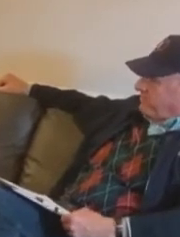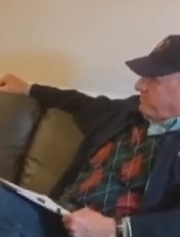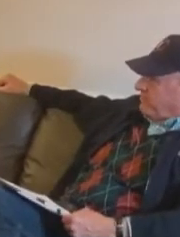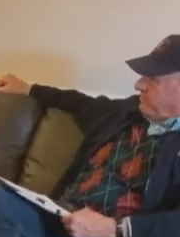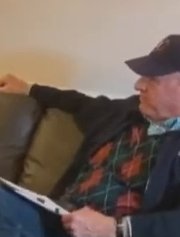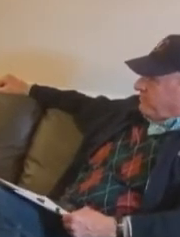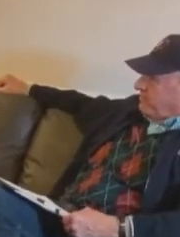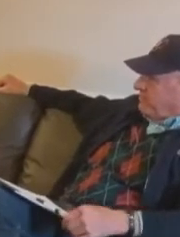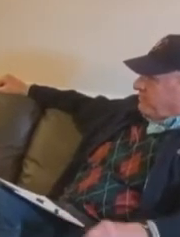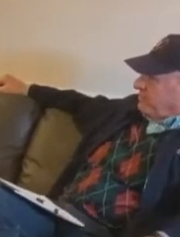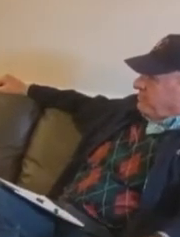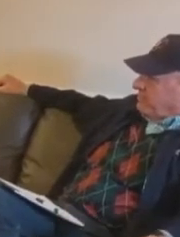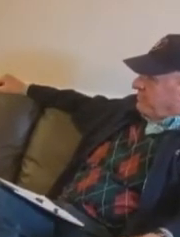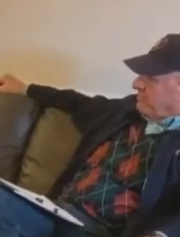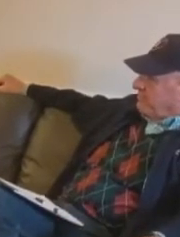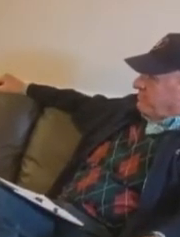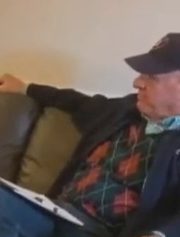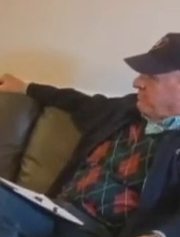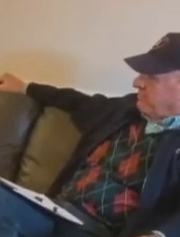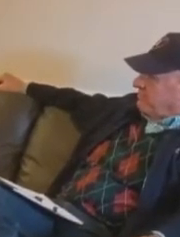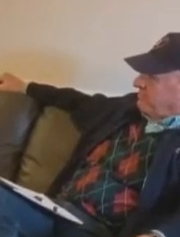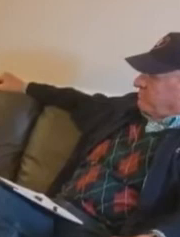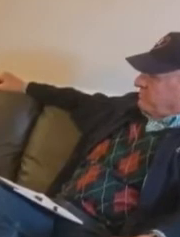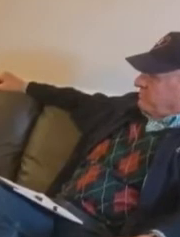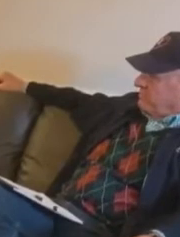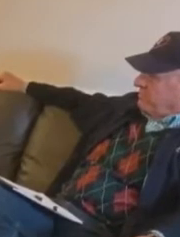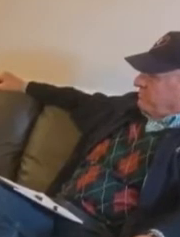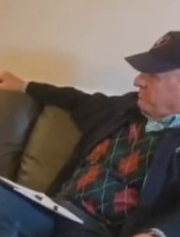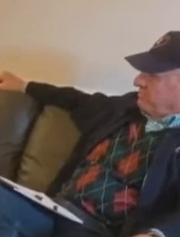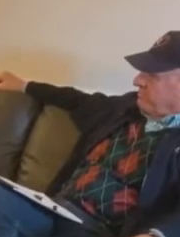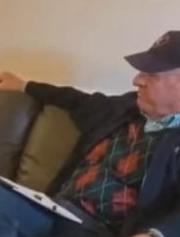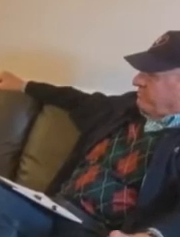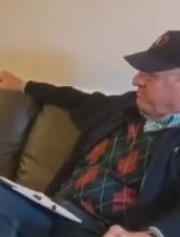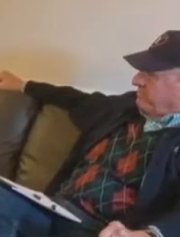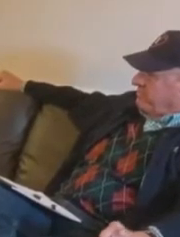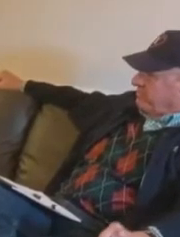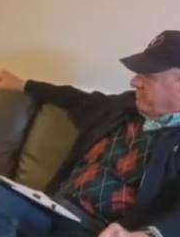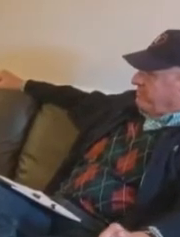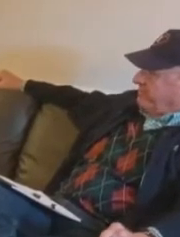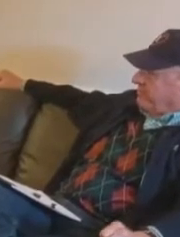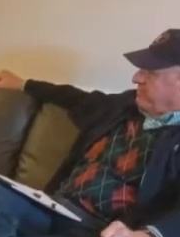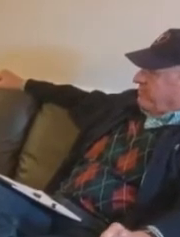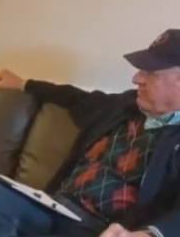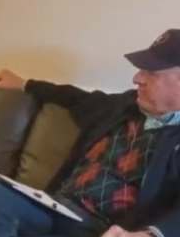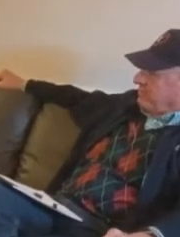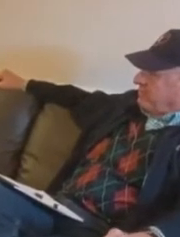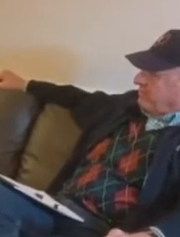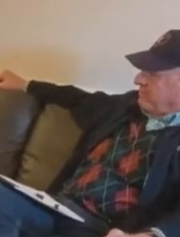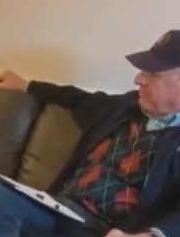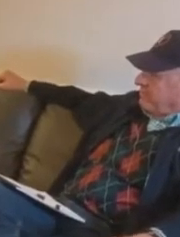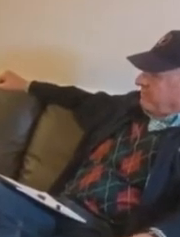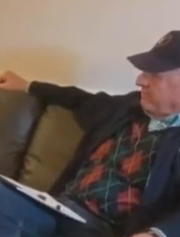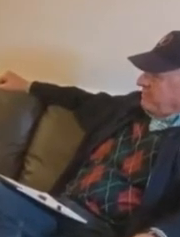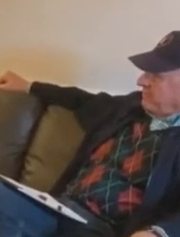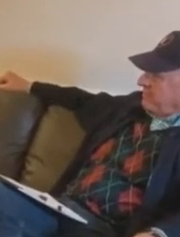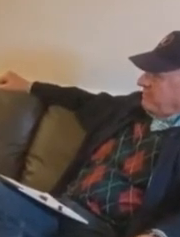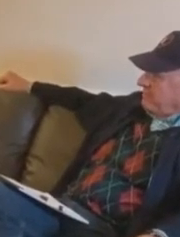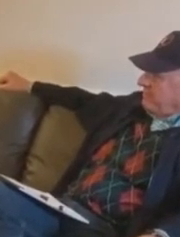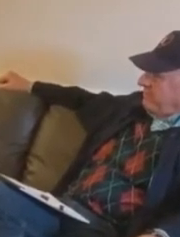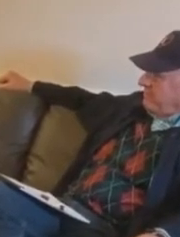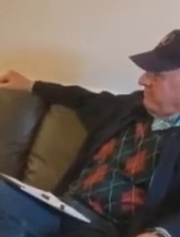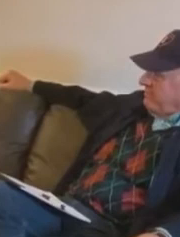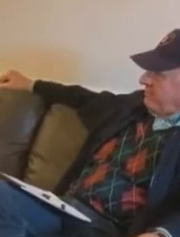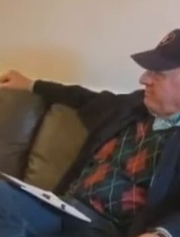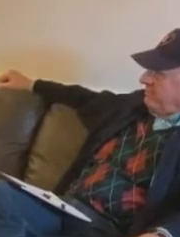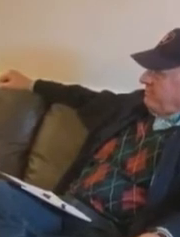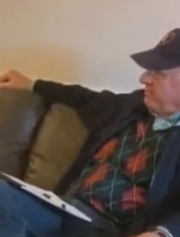you, first, I know that you have served our nation. You are a veteran yourself. And why did